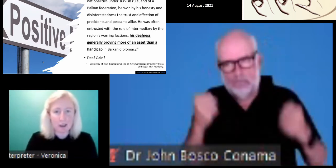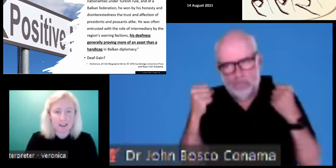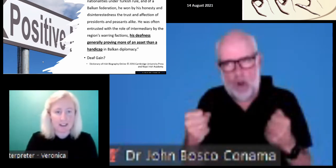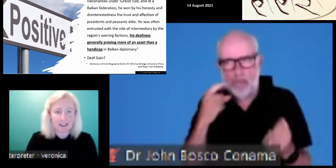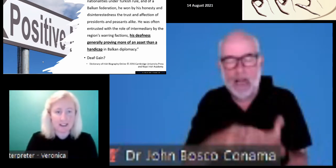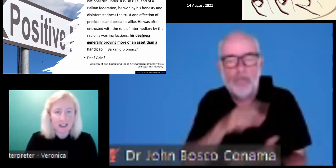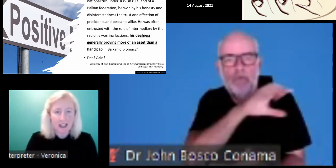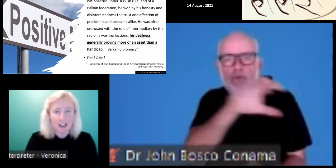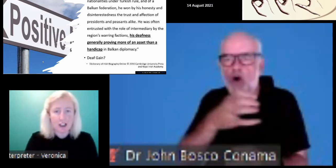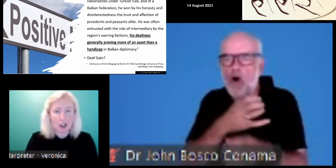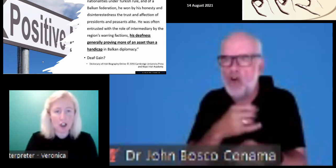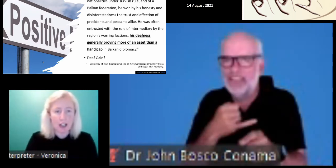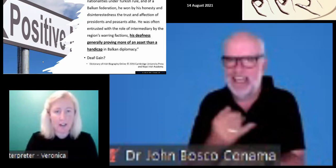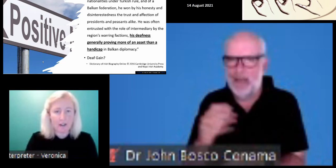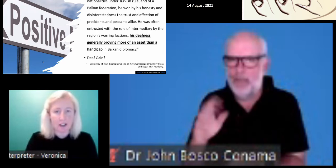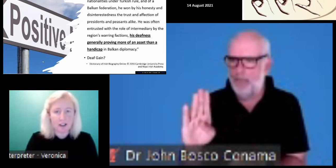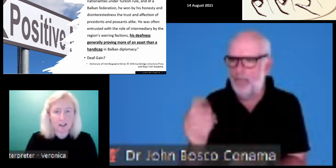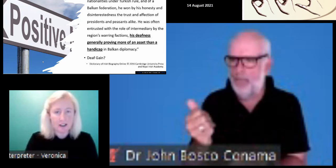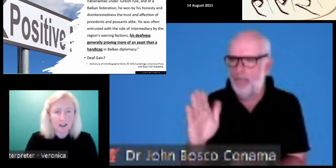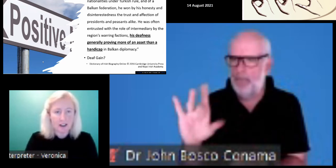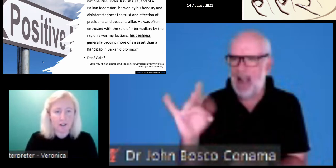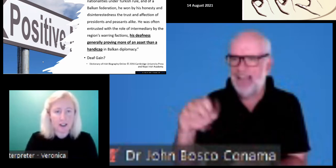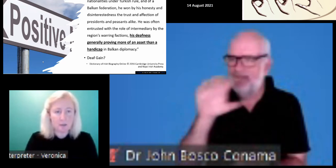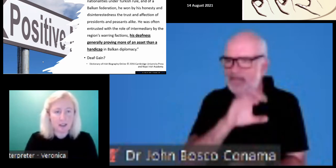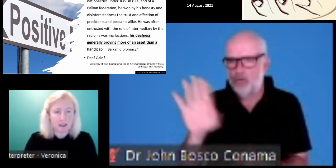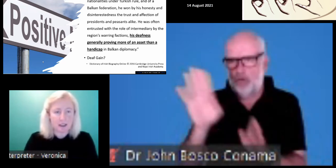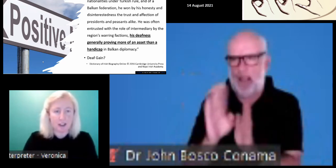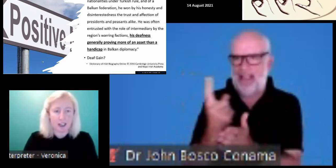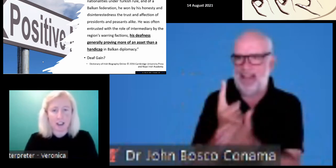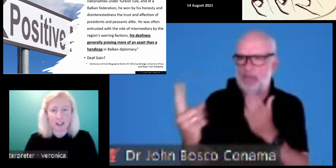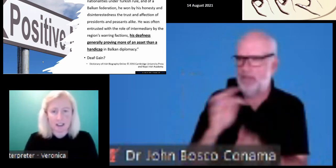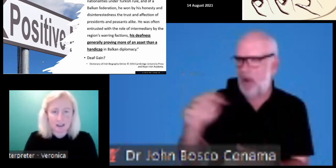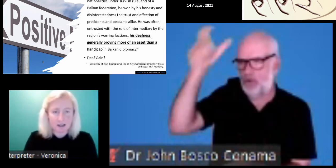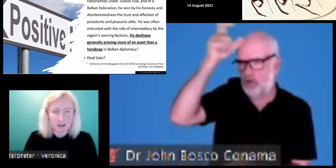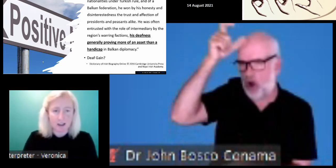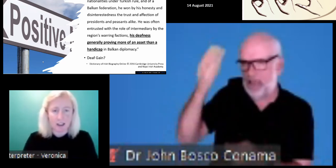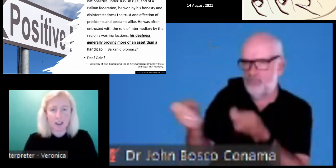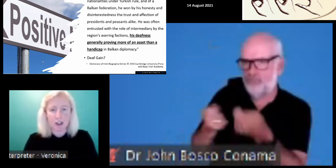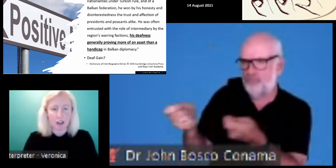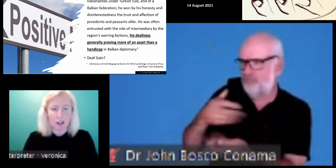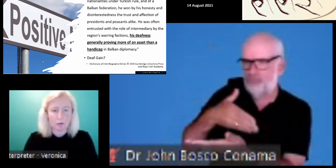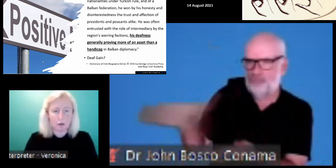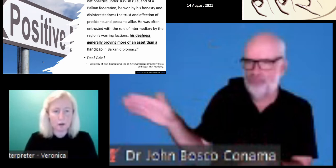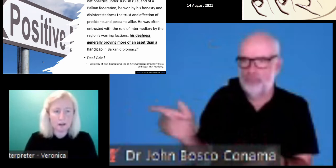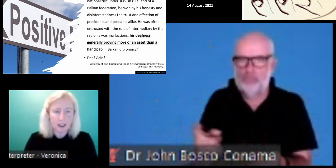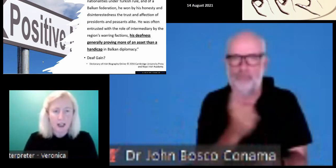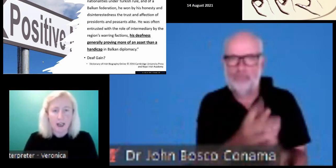look at this, a staunch advocate of independence for nationalities under the Turkish rule and